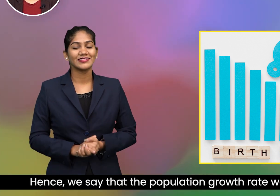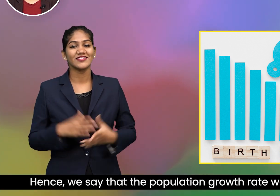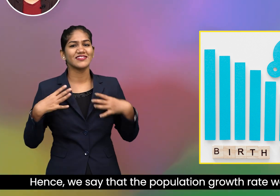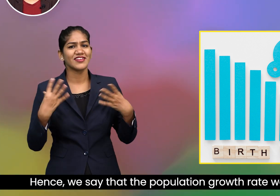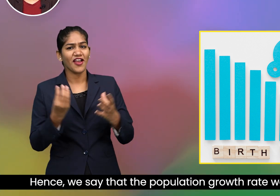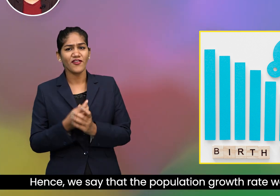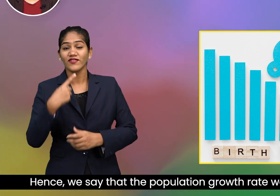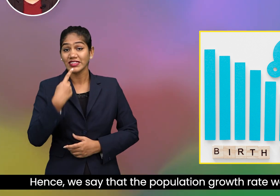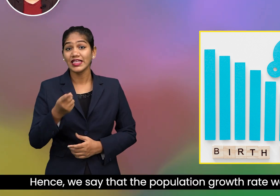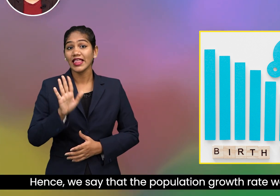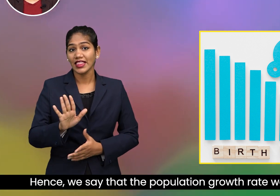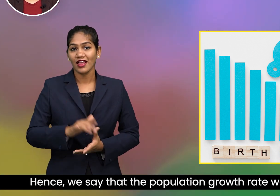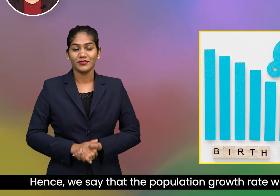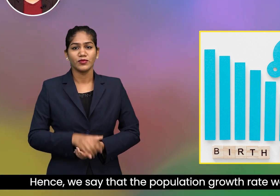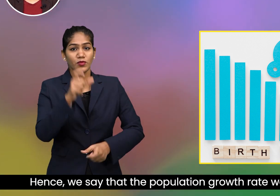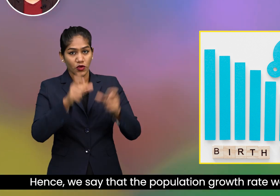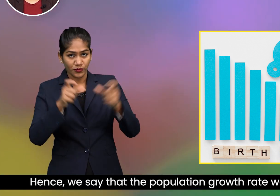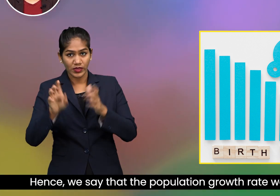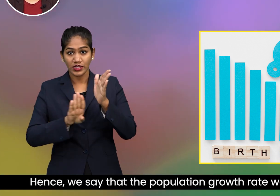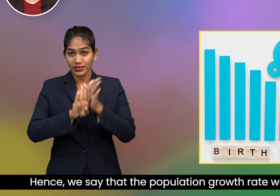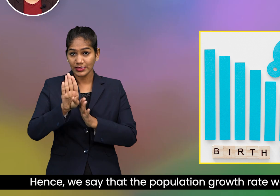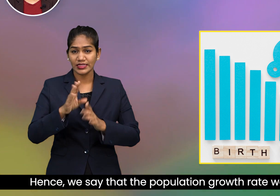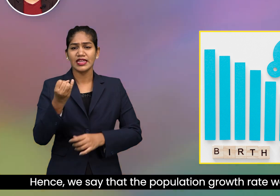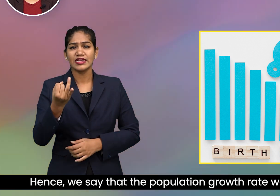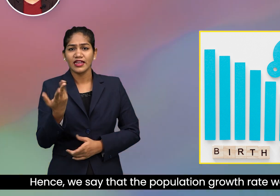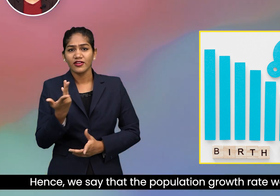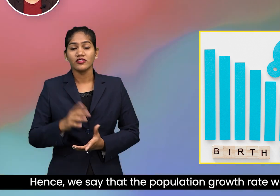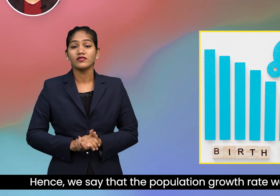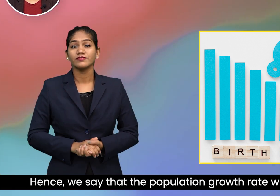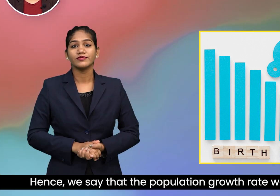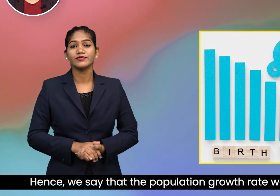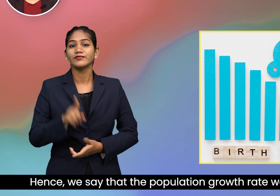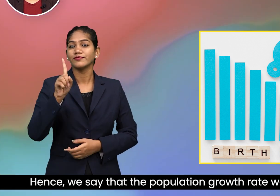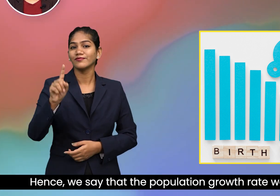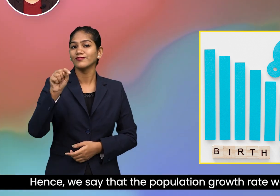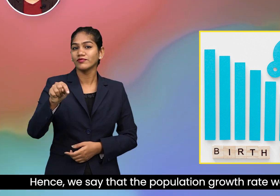Hence, we say that the population growth rate was